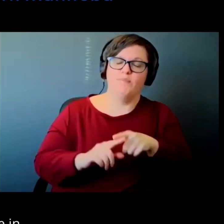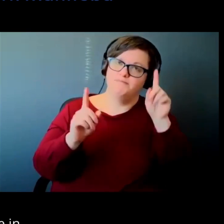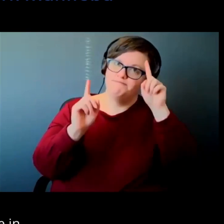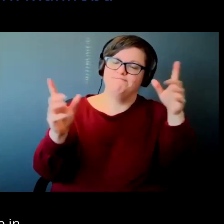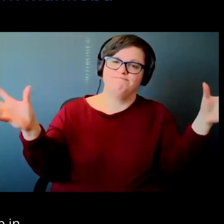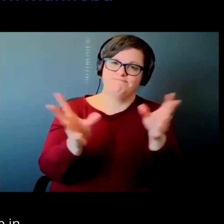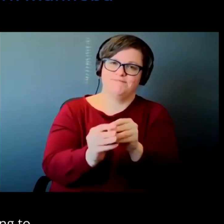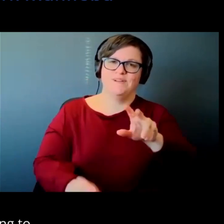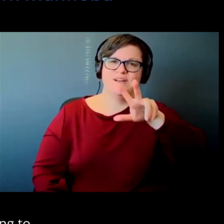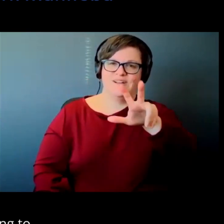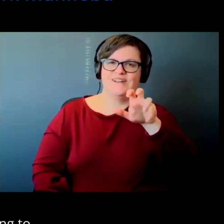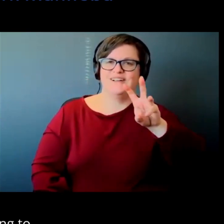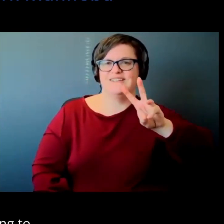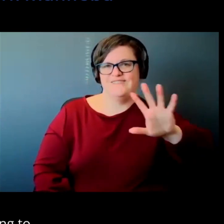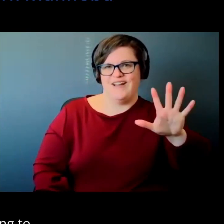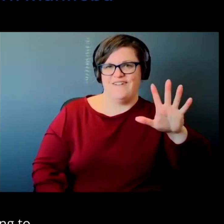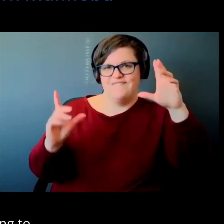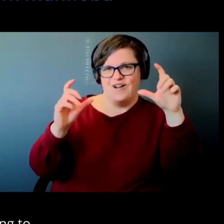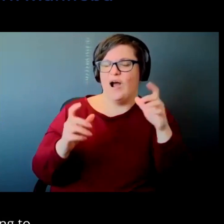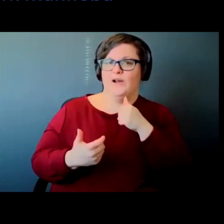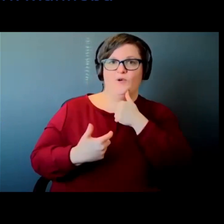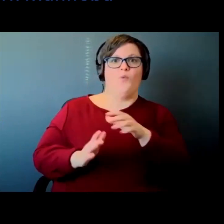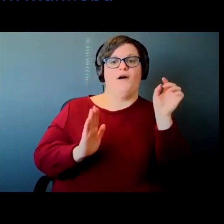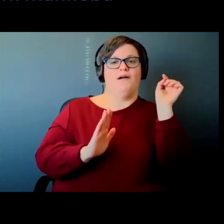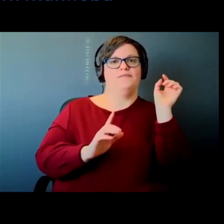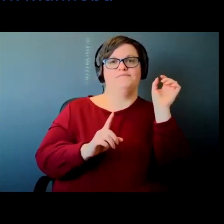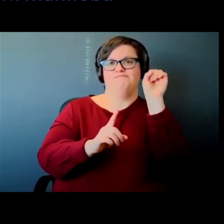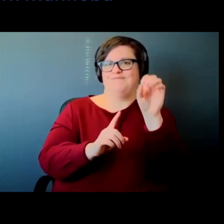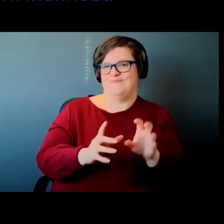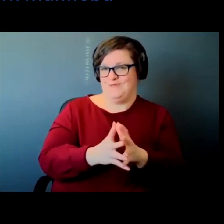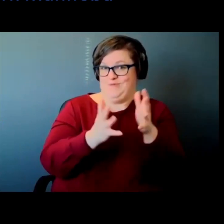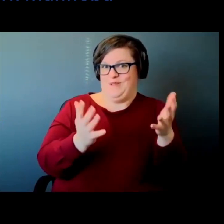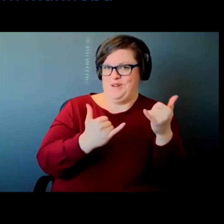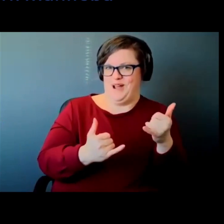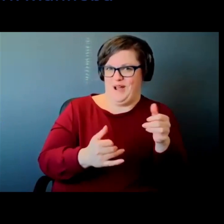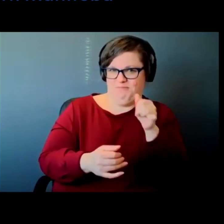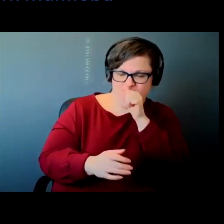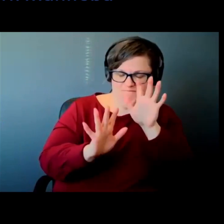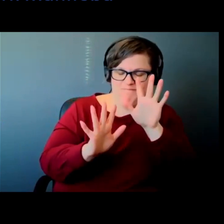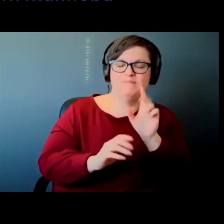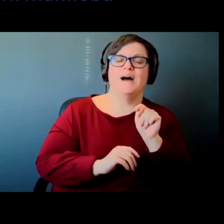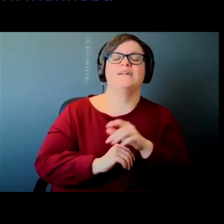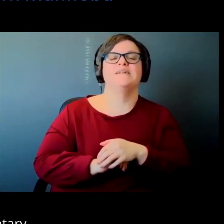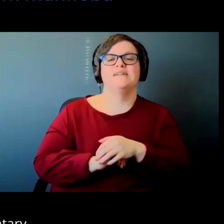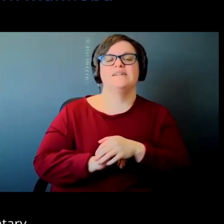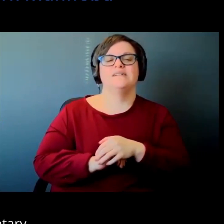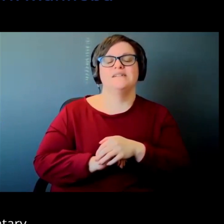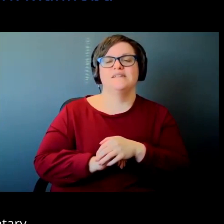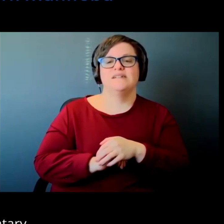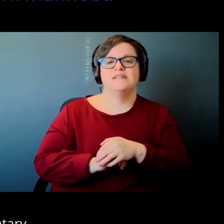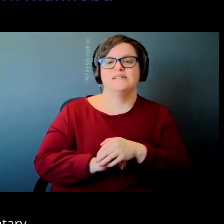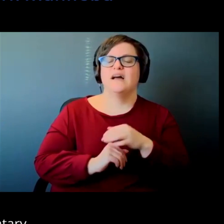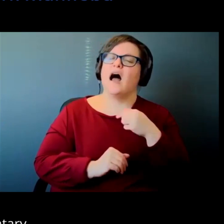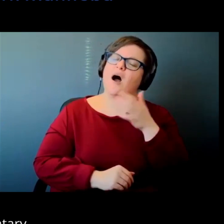that'll be in next year's art show. I'm not really going to say what it is right now. And Yeah. I have I would really love to do